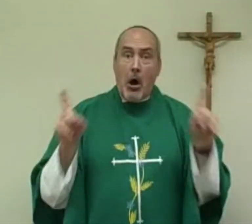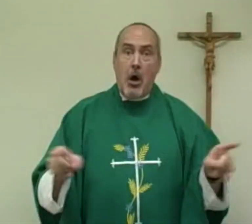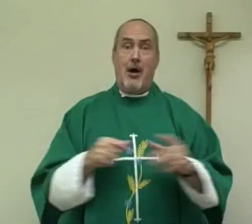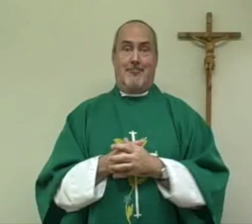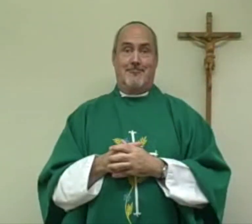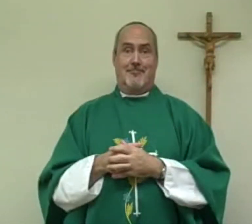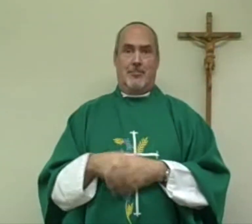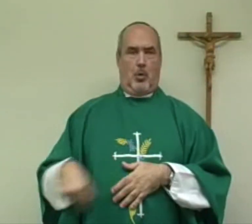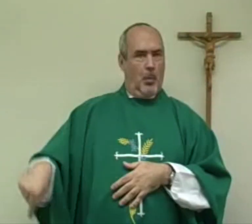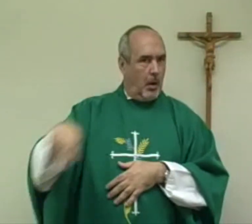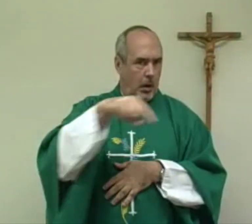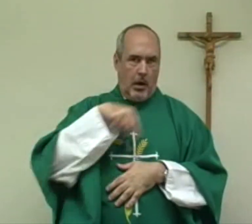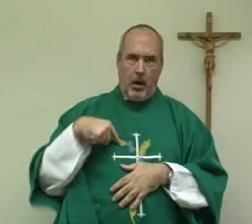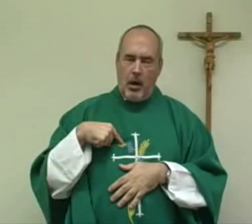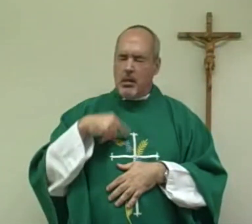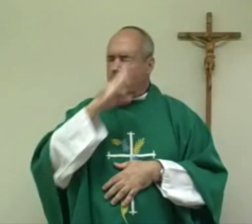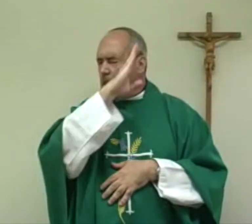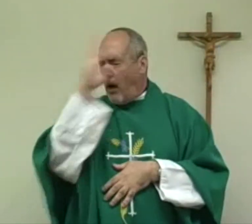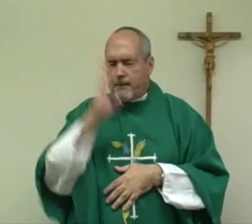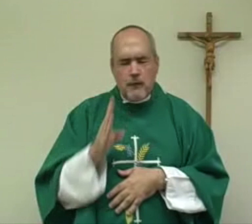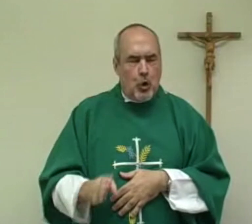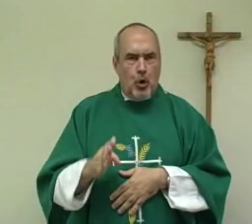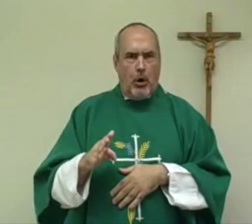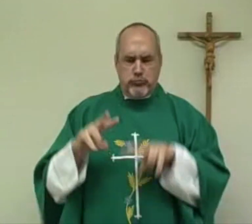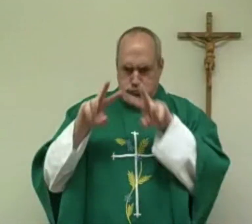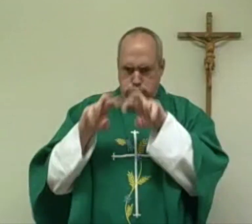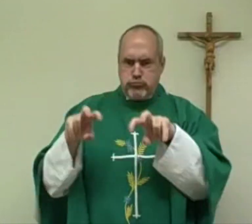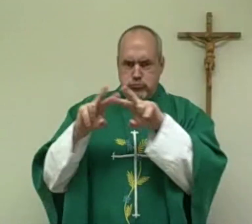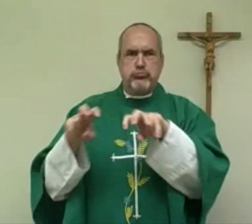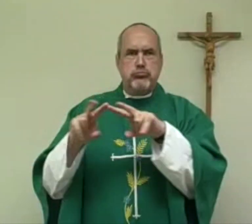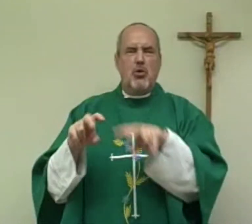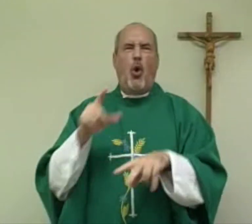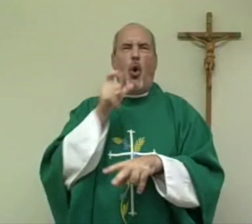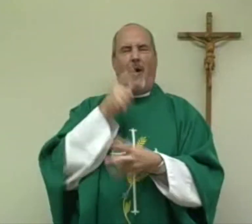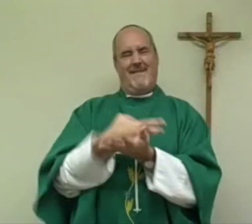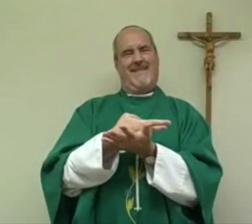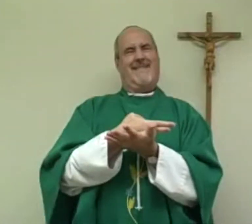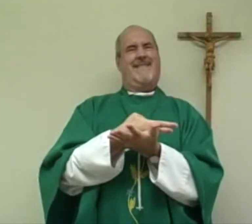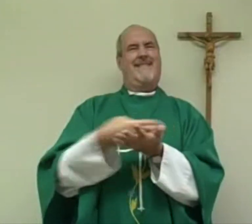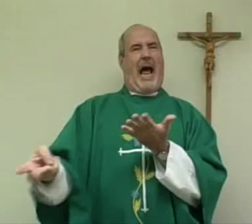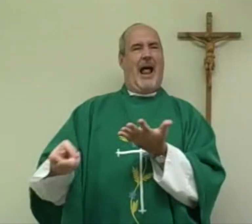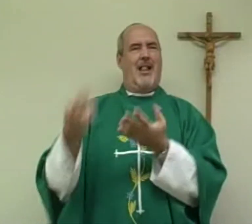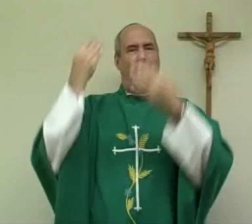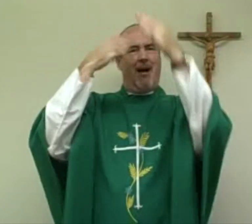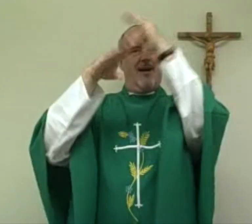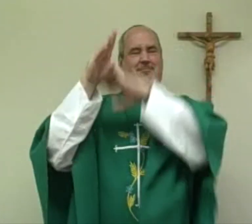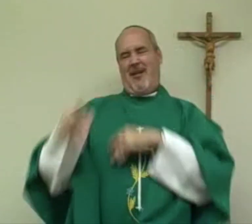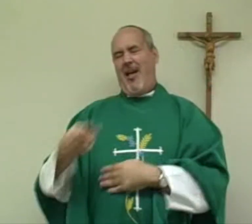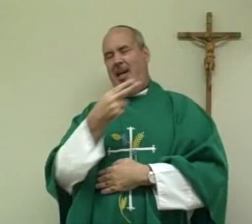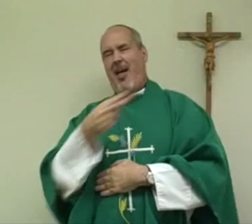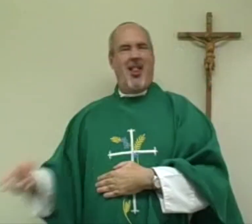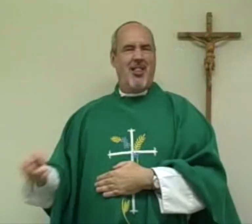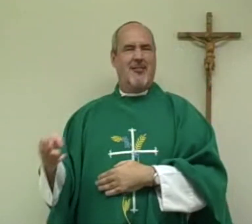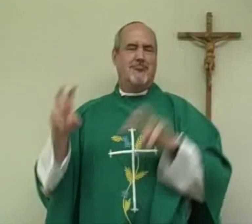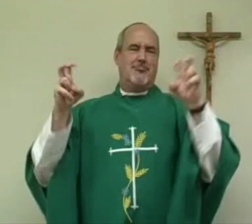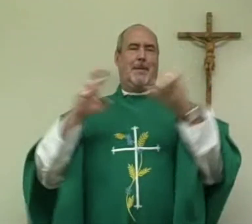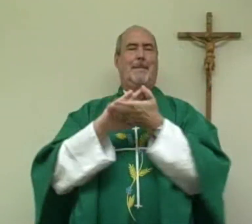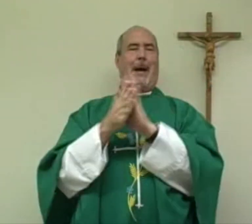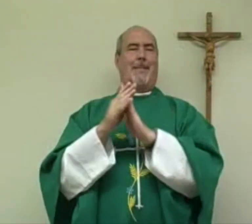into heaven. But what's interesting is we've never really taken a look at someone who